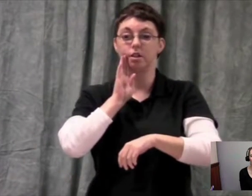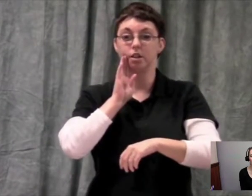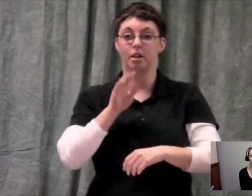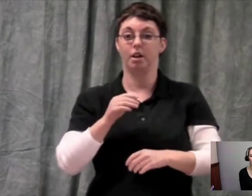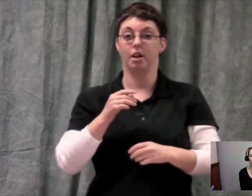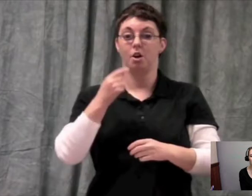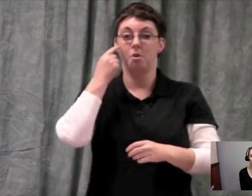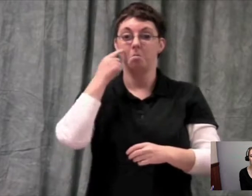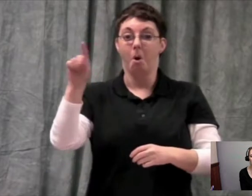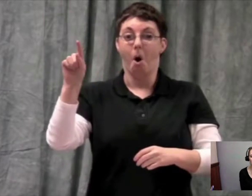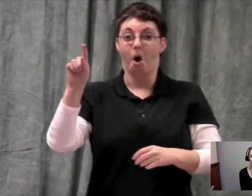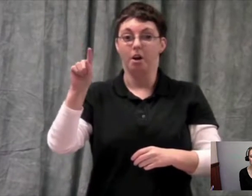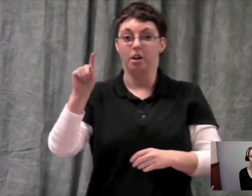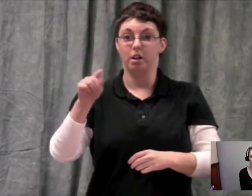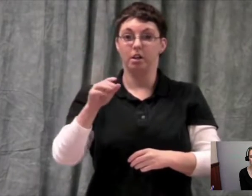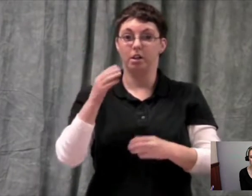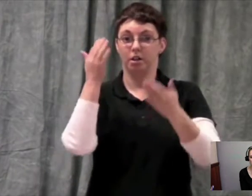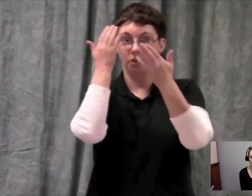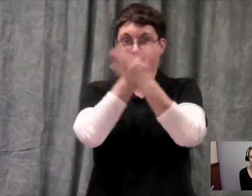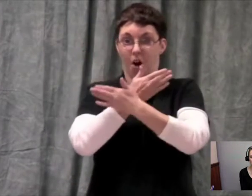If you are a darker skinned individual,